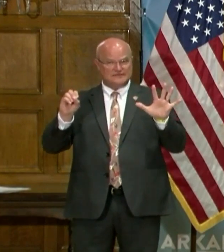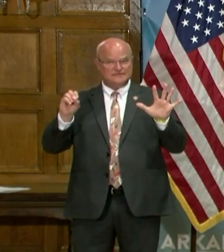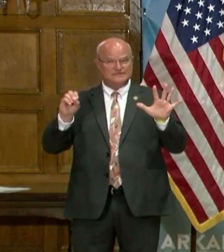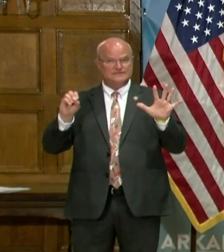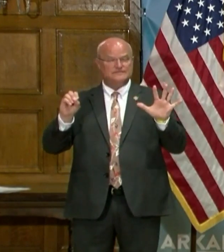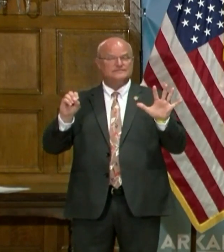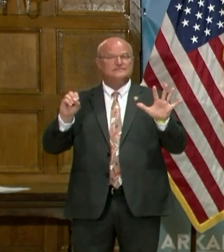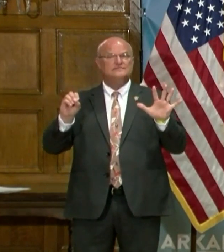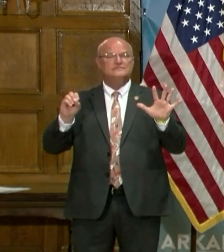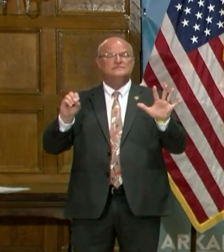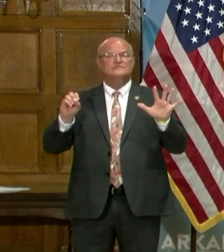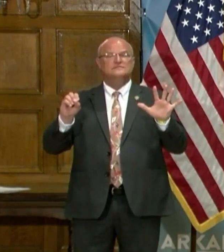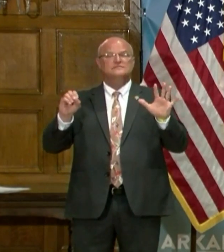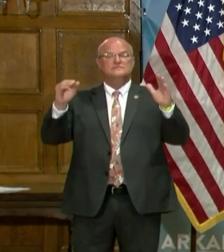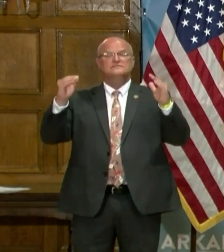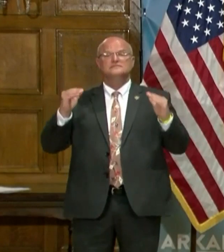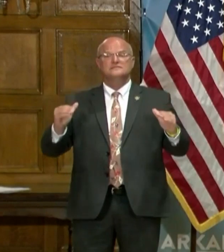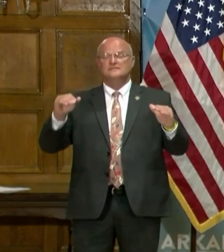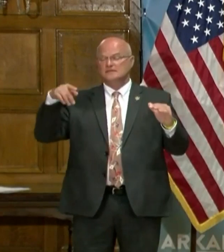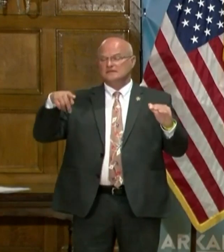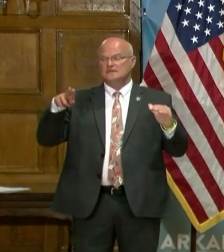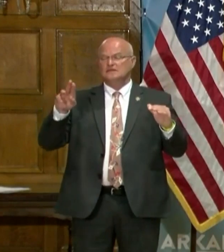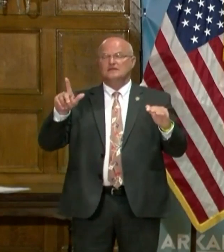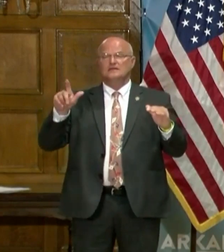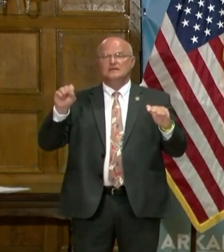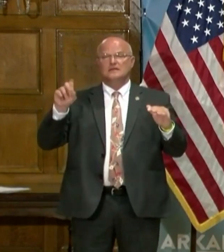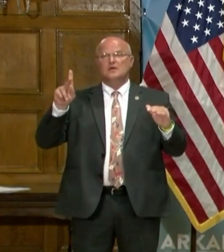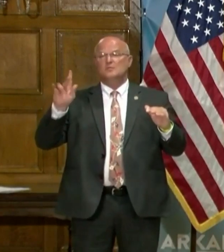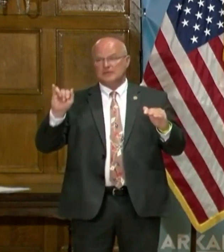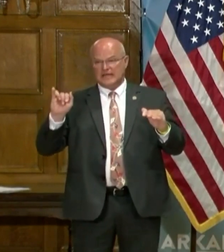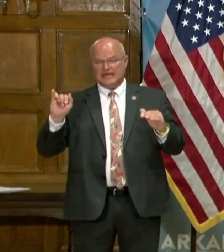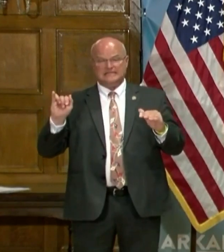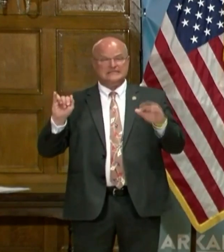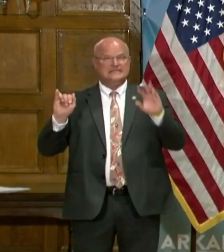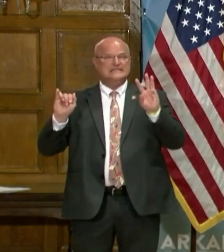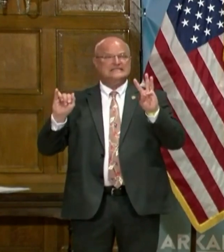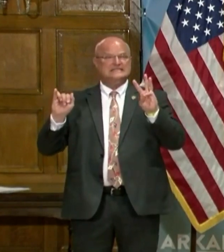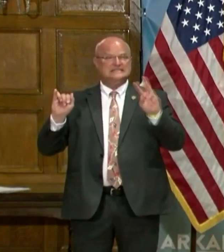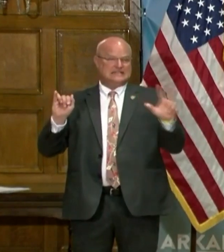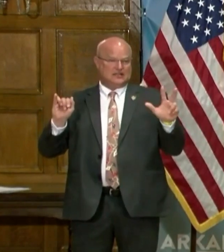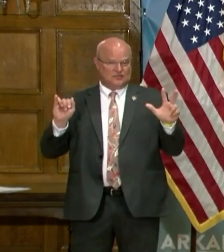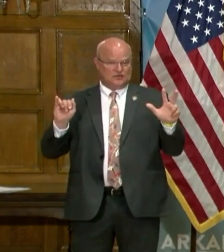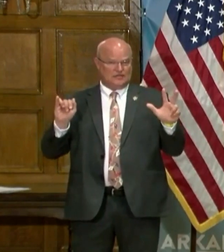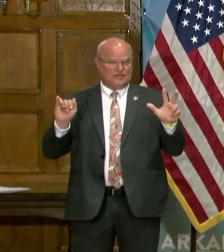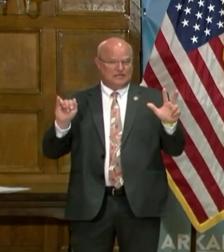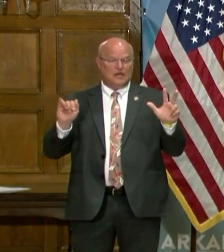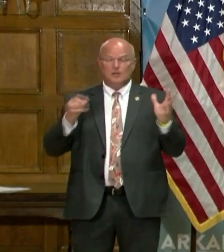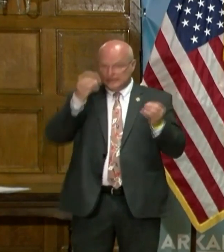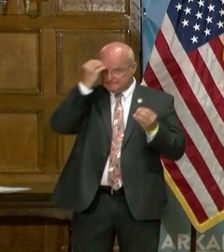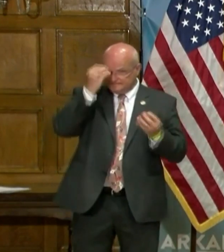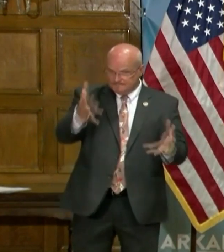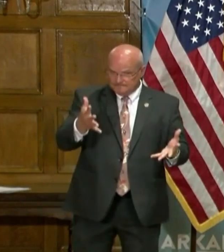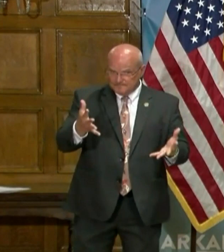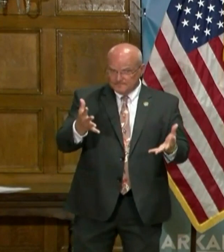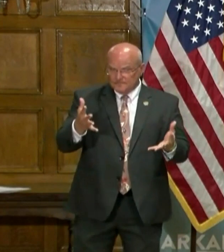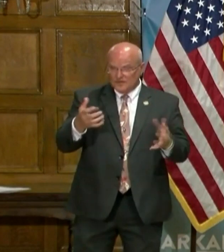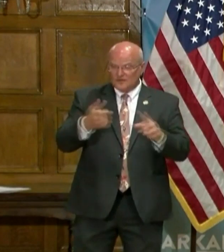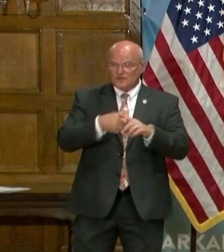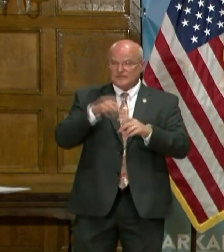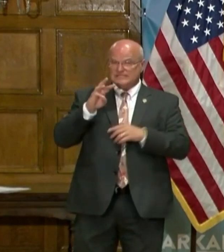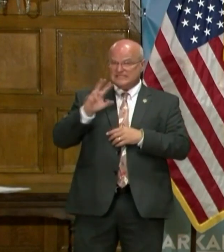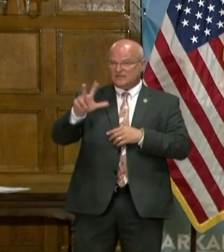cases. Our second was actually Pulaski County with 63. But I need to note that of